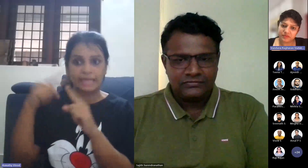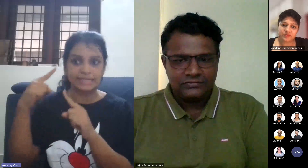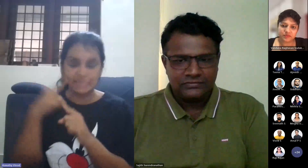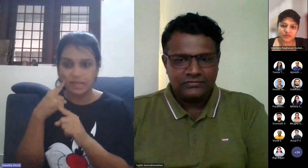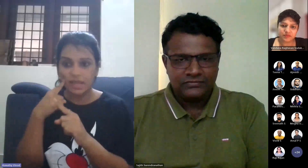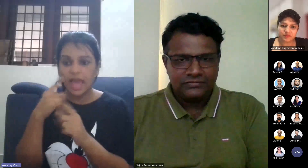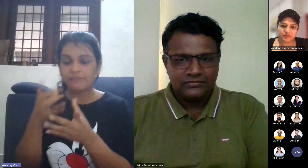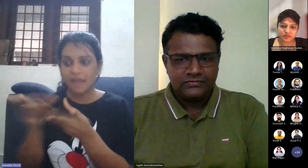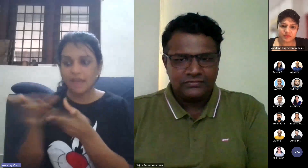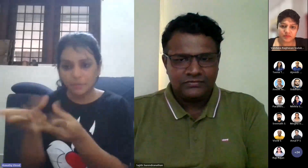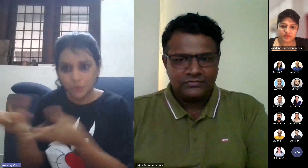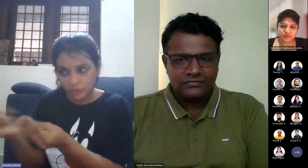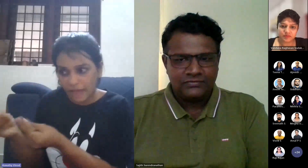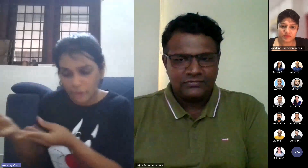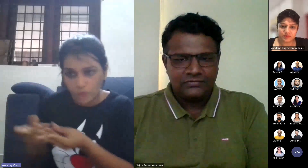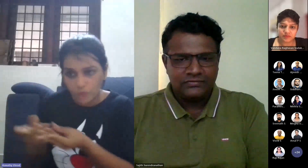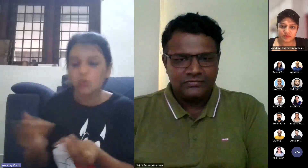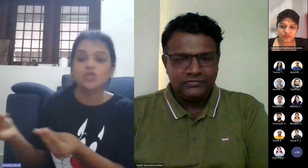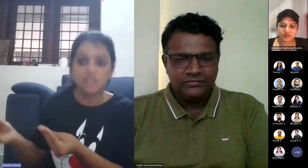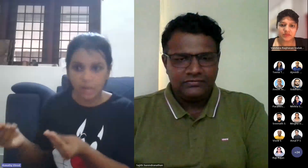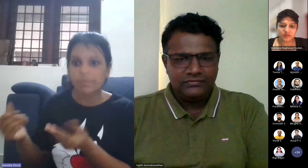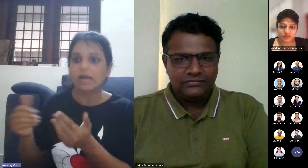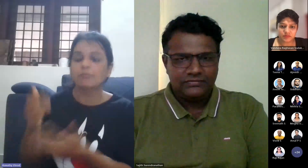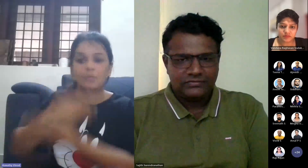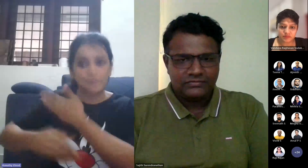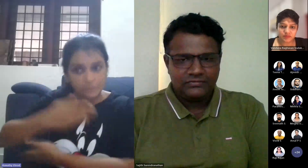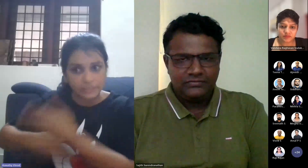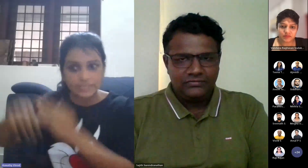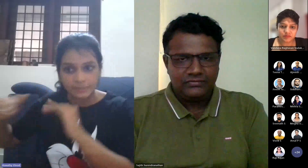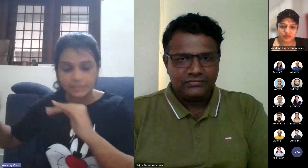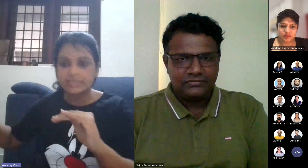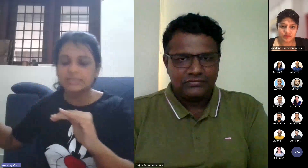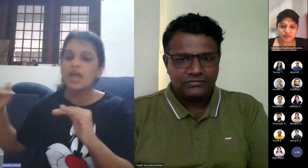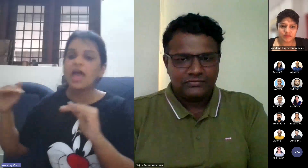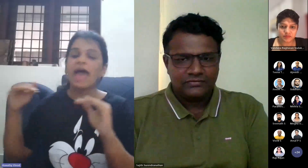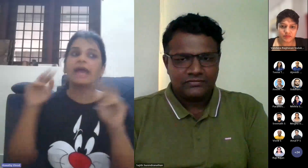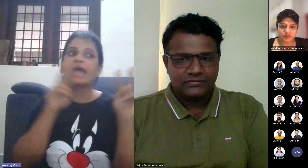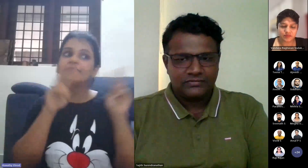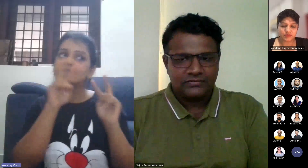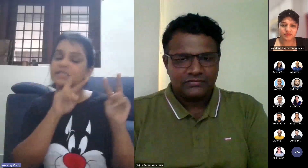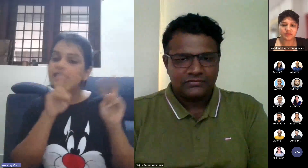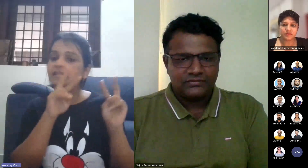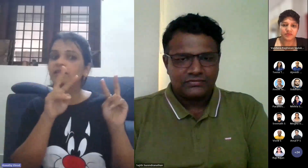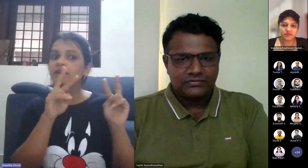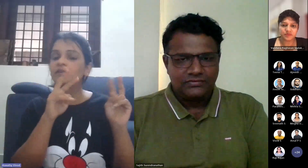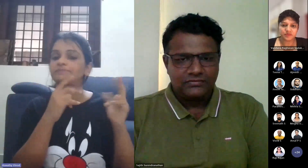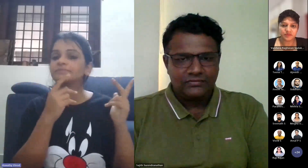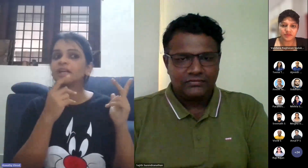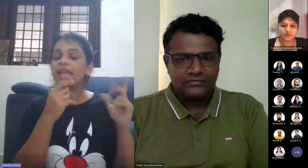called CATI, and we have a lot of solutions coming up for people with disabilities. And I have